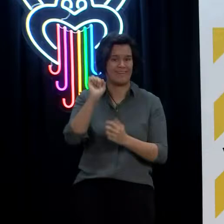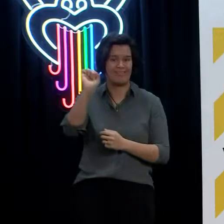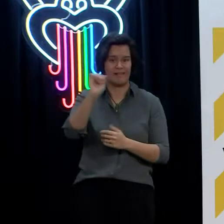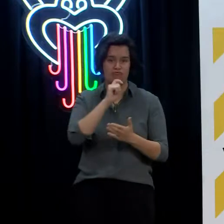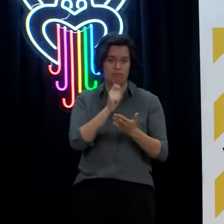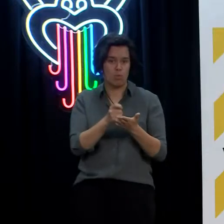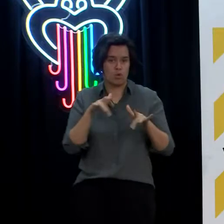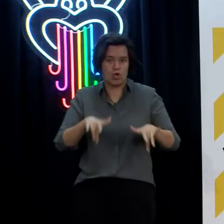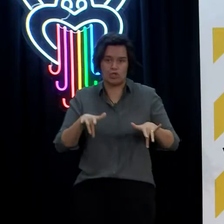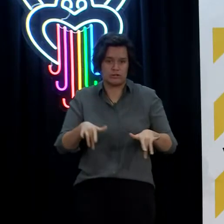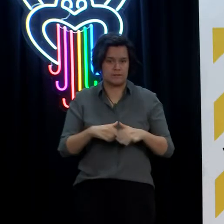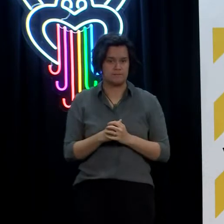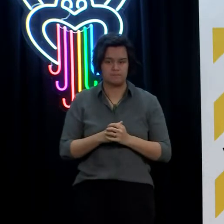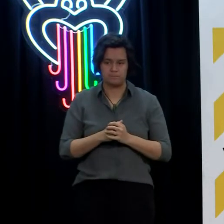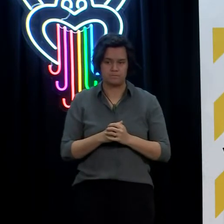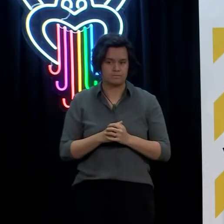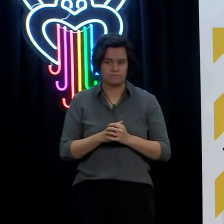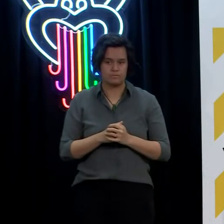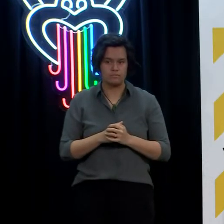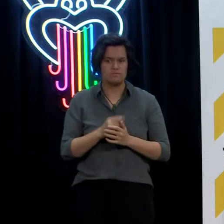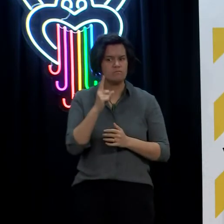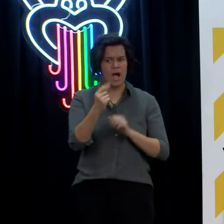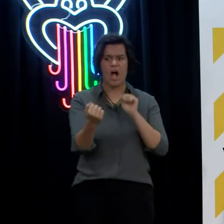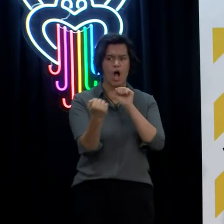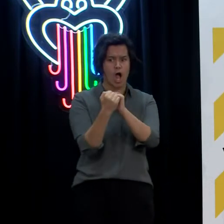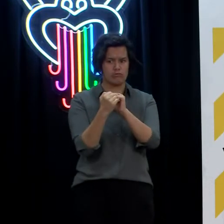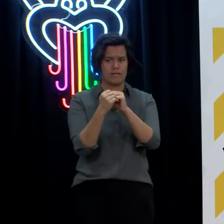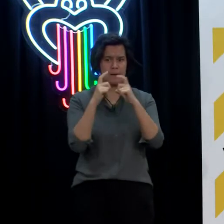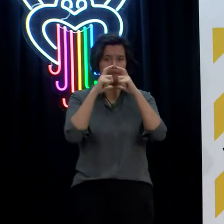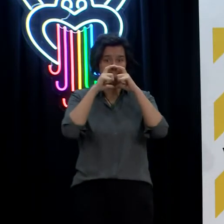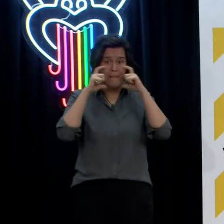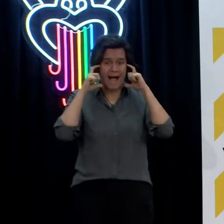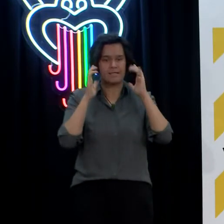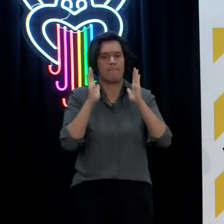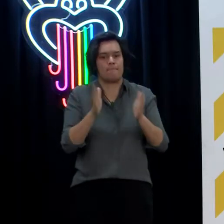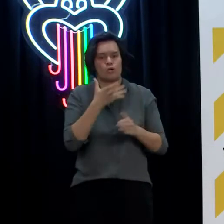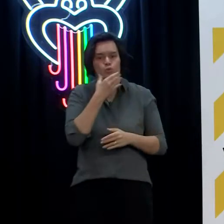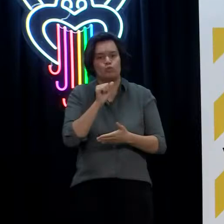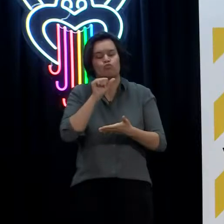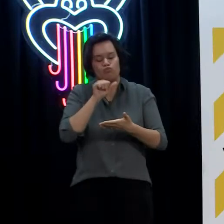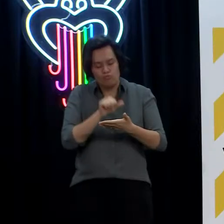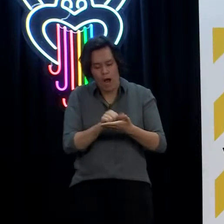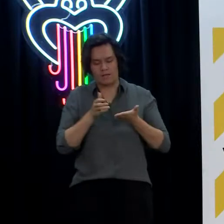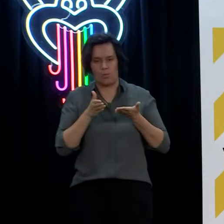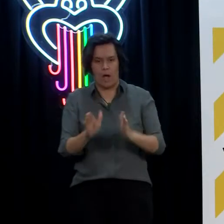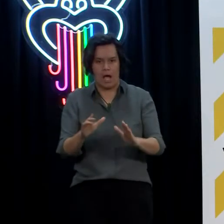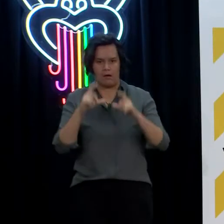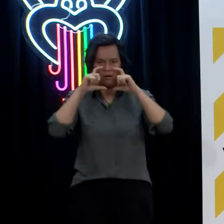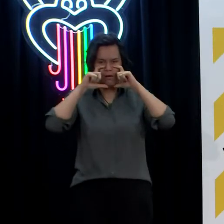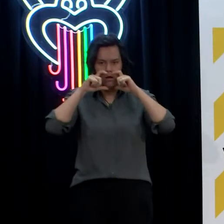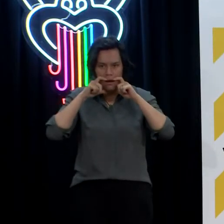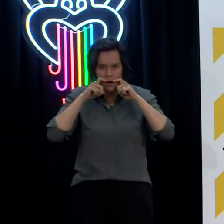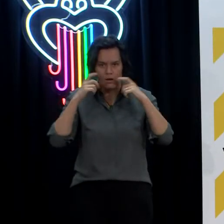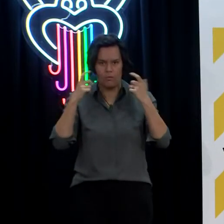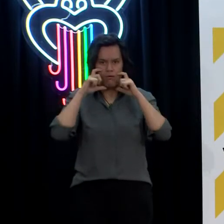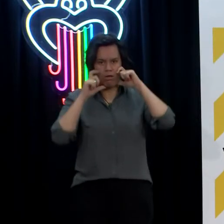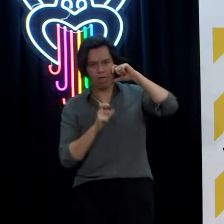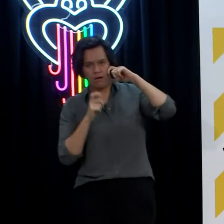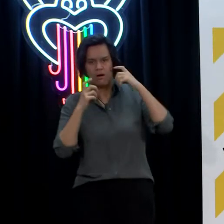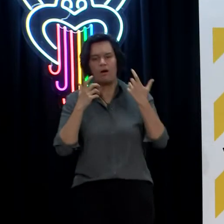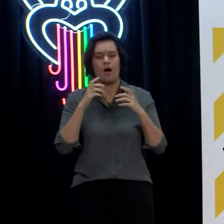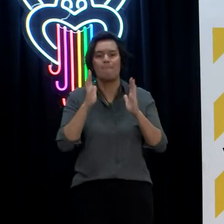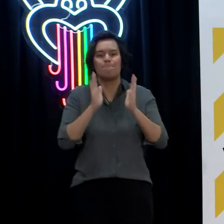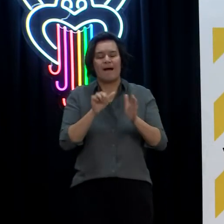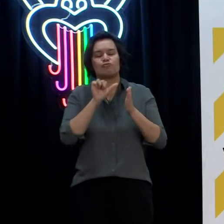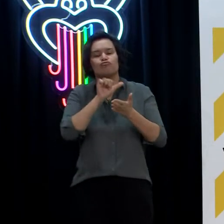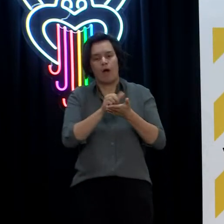certainly concur that wearing a mask, wearing it properly, is really important. And my,